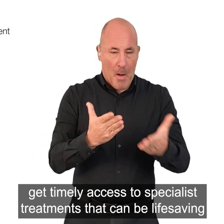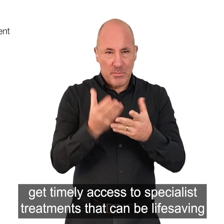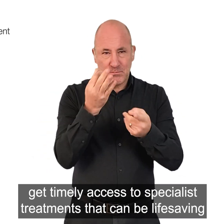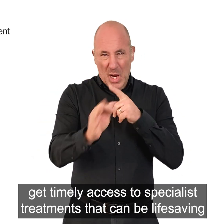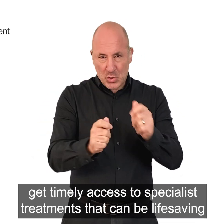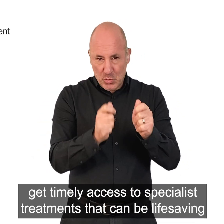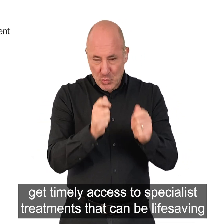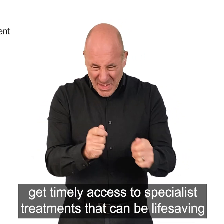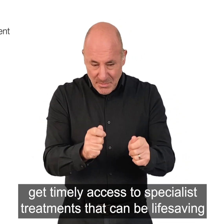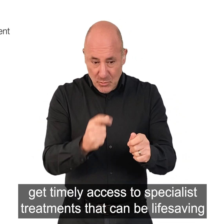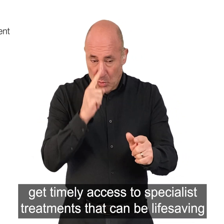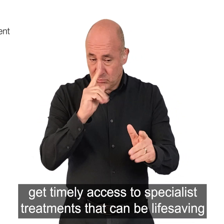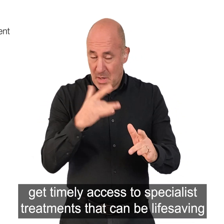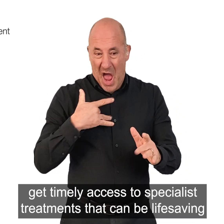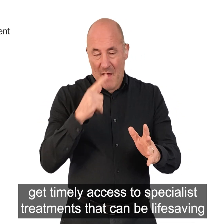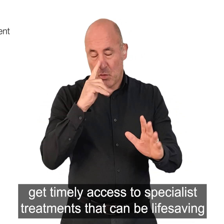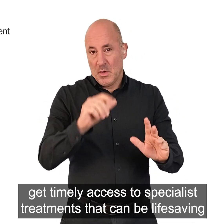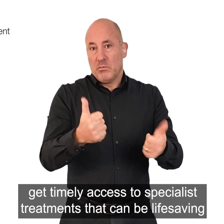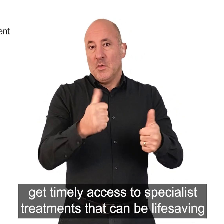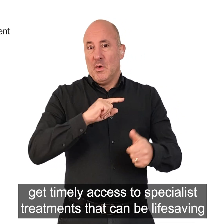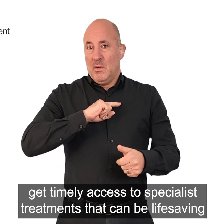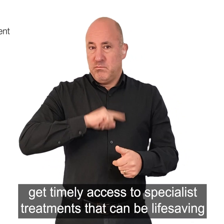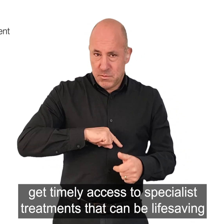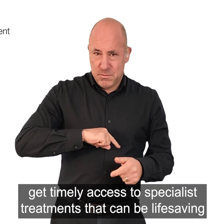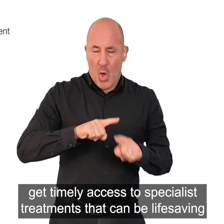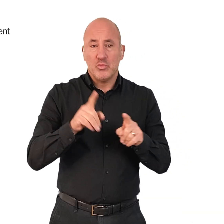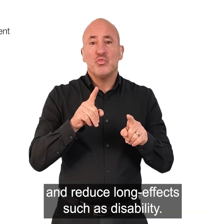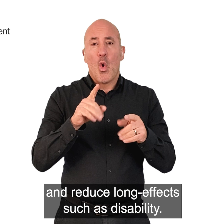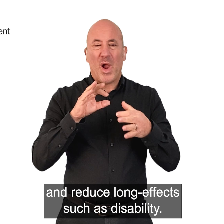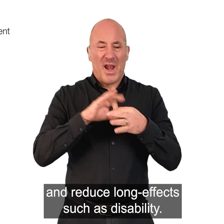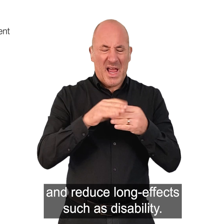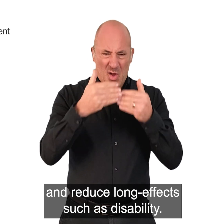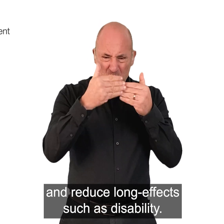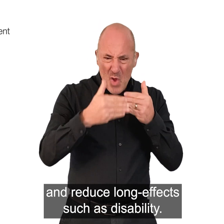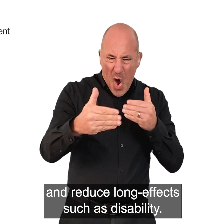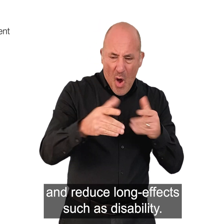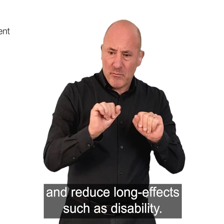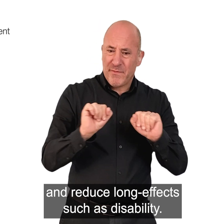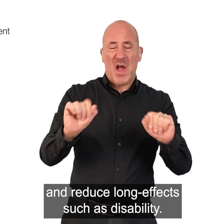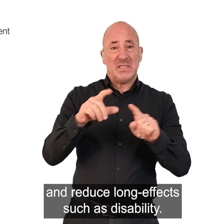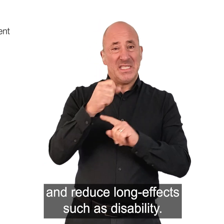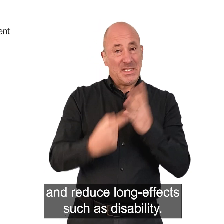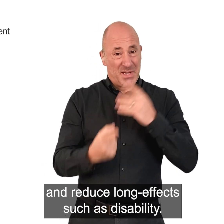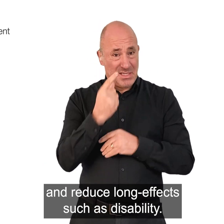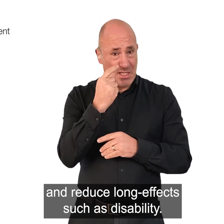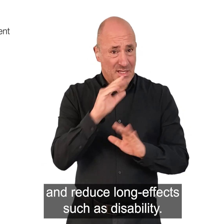get timely access to specialist treatments that can be life-saving and reduce long effects such as